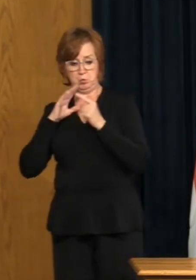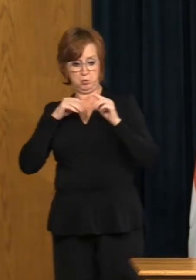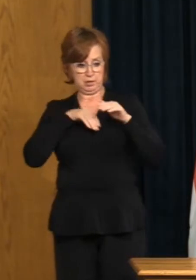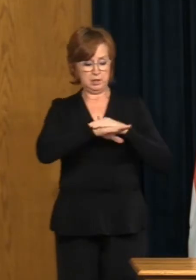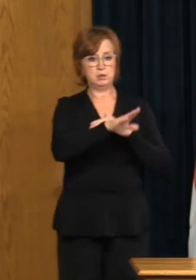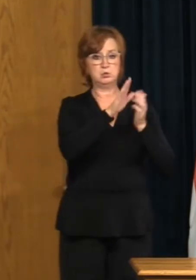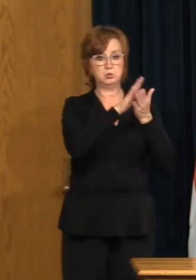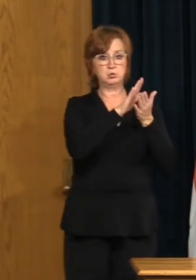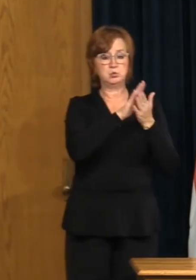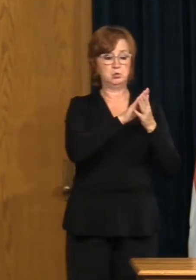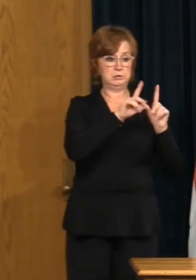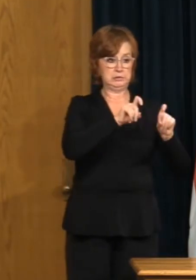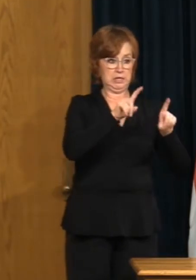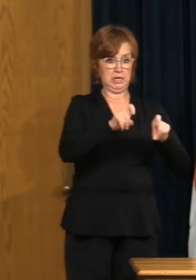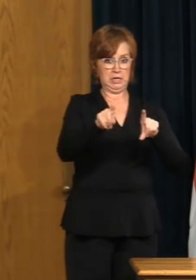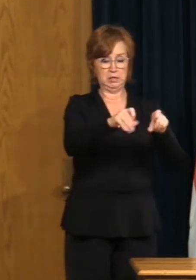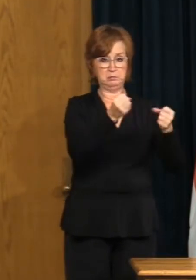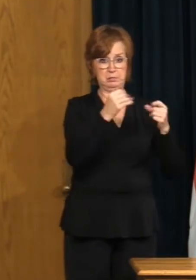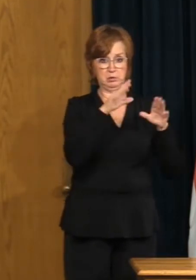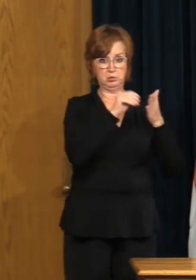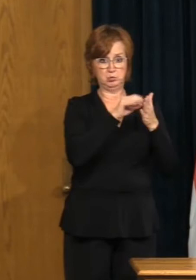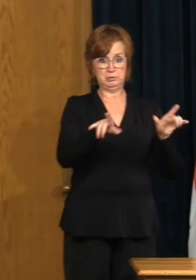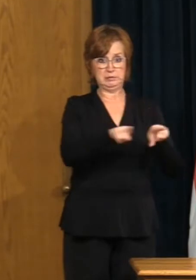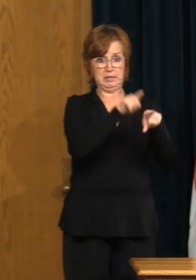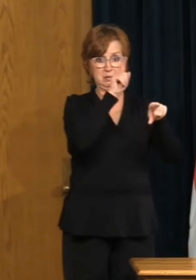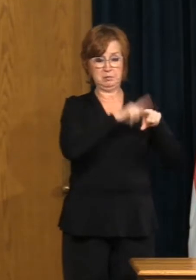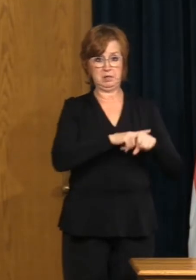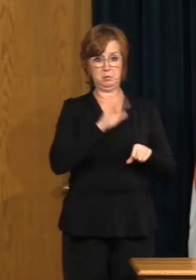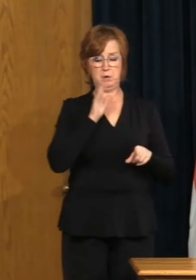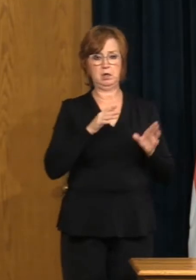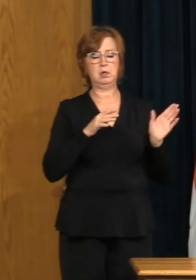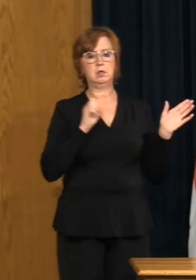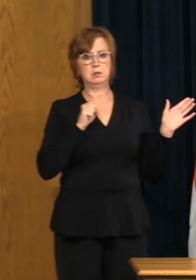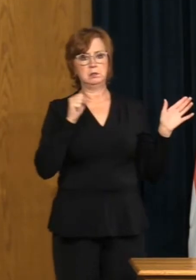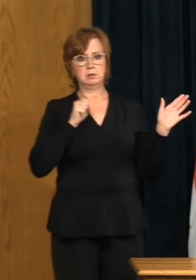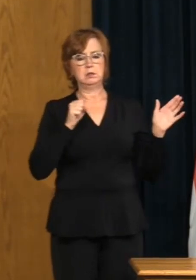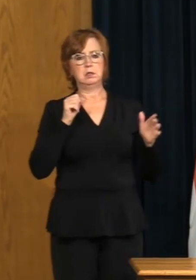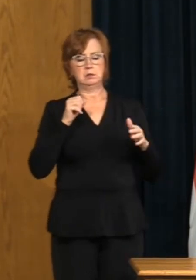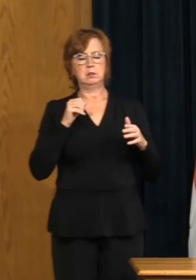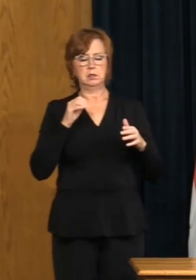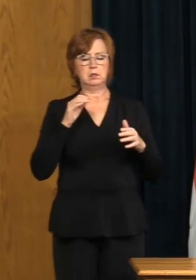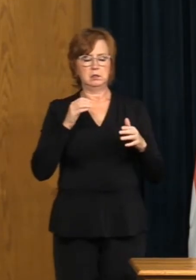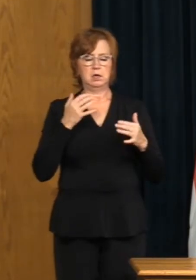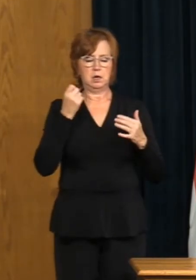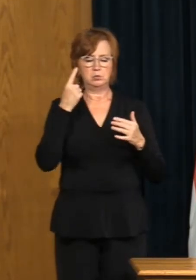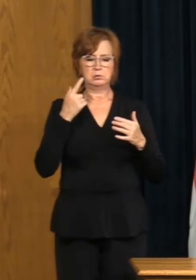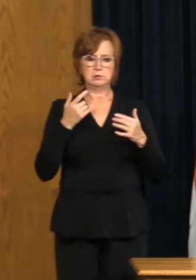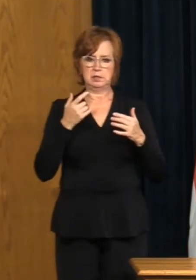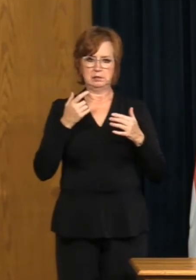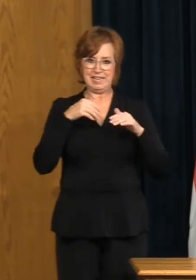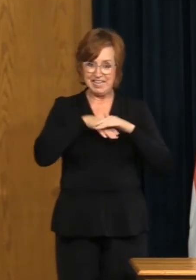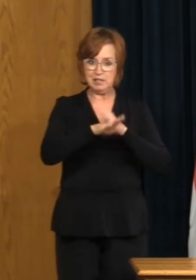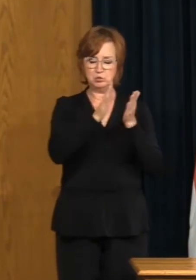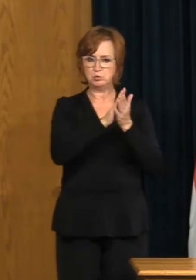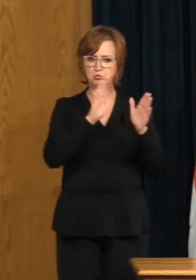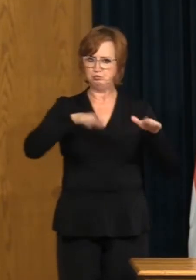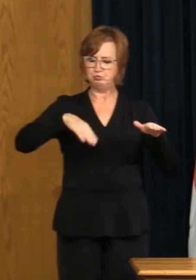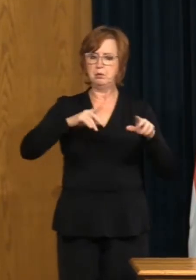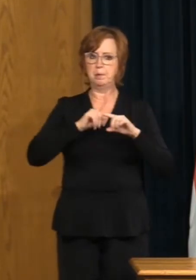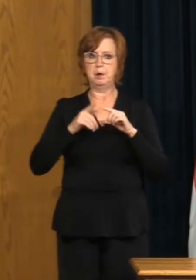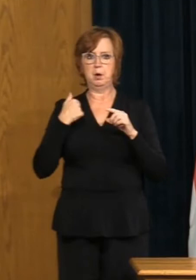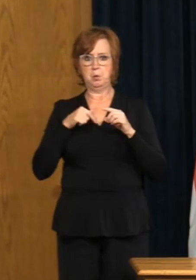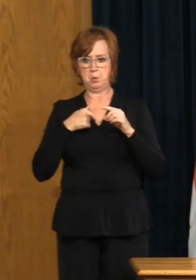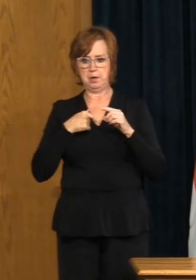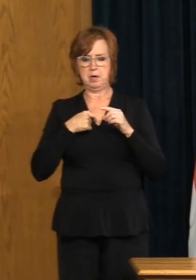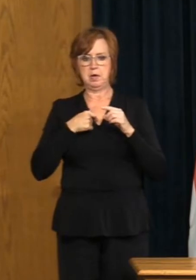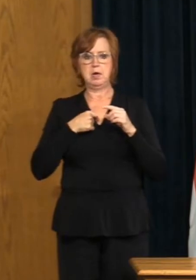testing picking up. We have some initial indicators that testing is picking up. And again, we have a lot of testing that happens, and we're